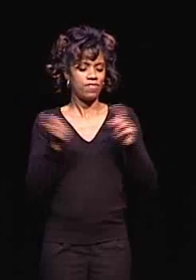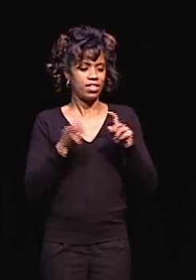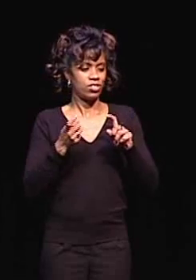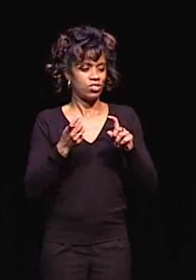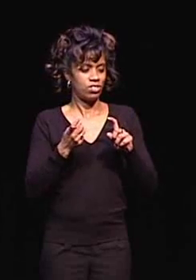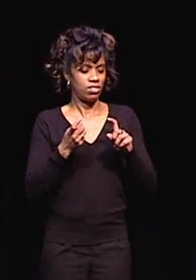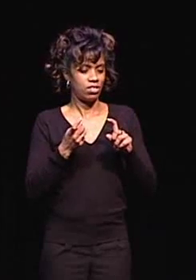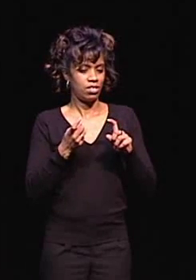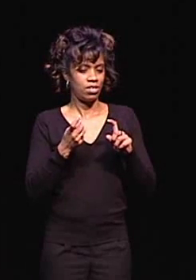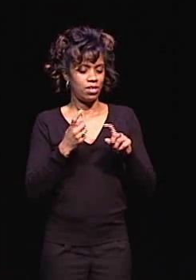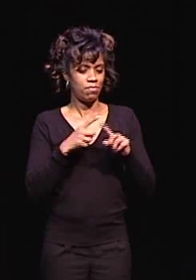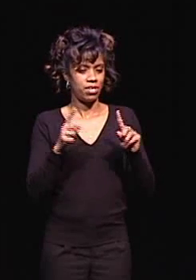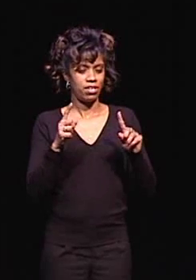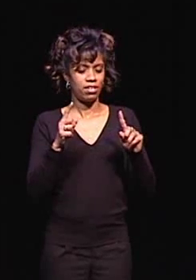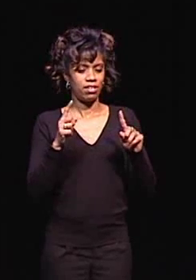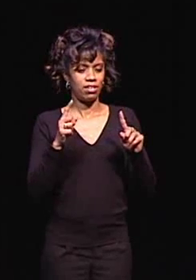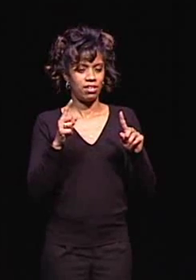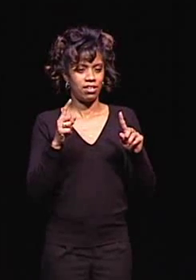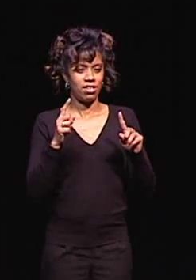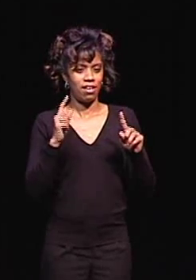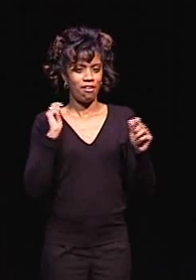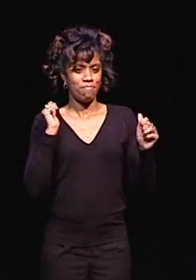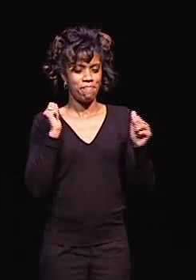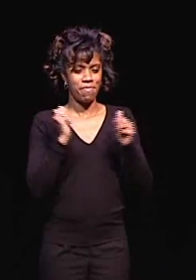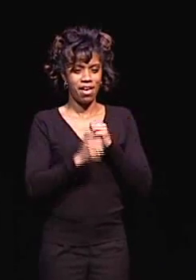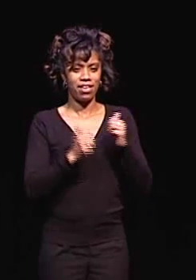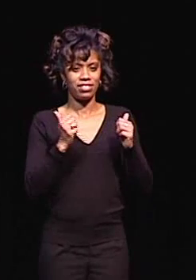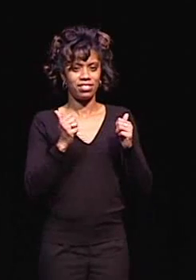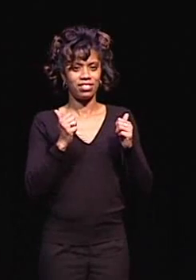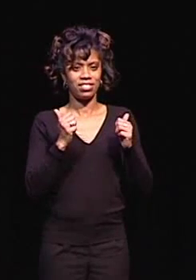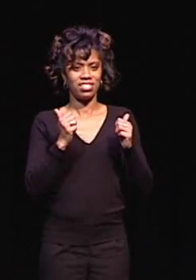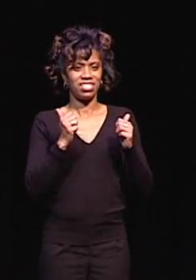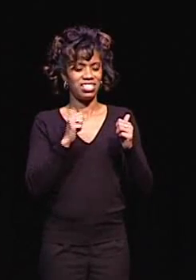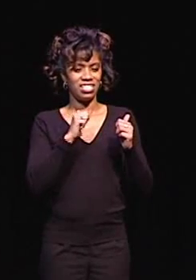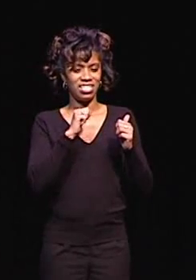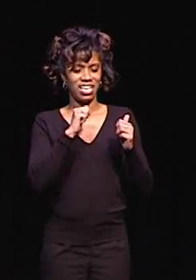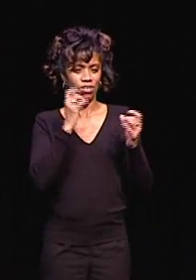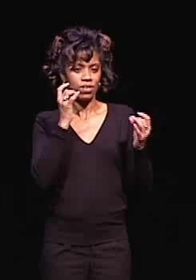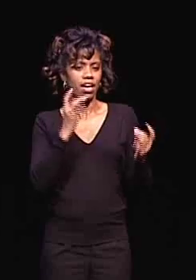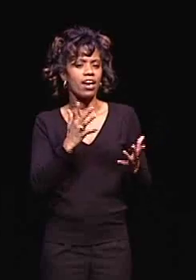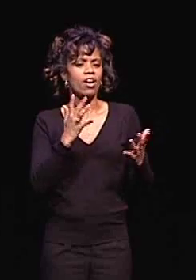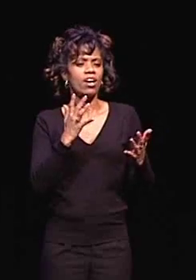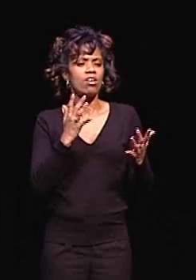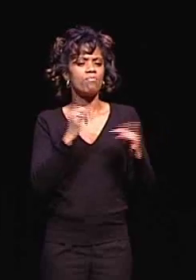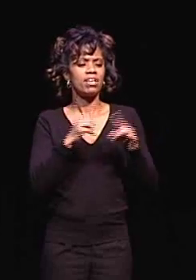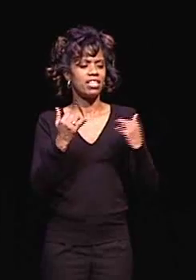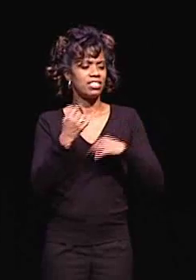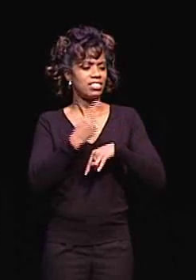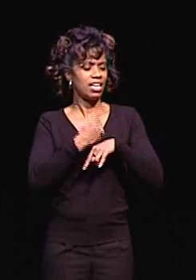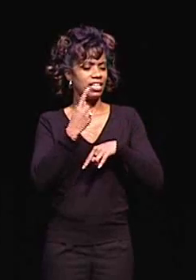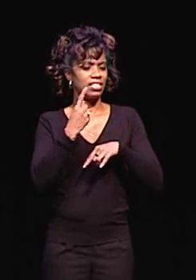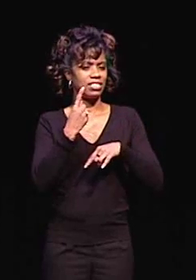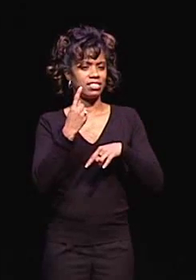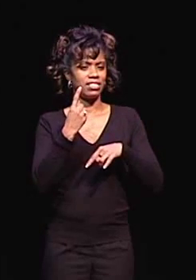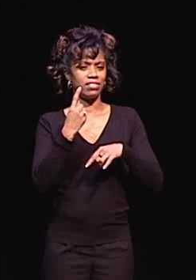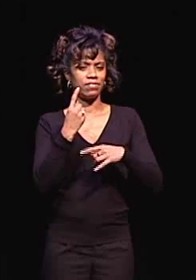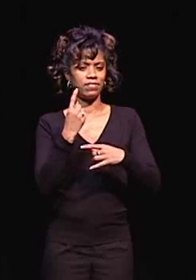By the nights passed in sleepless care, the days of endless